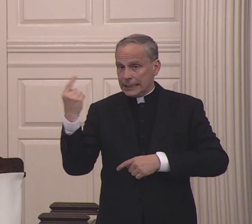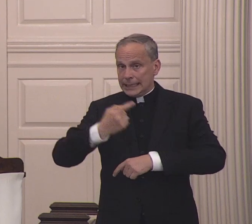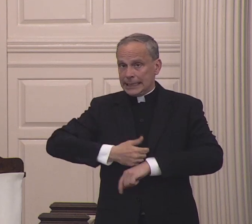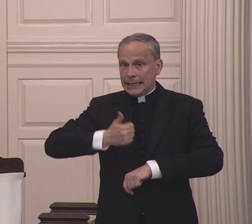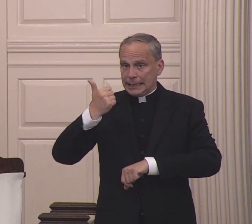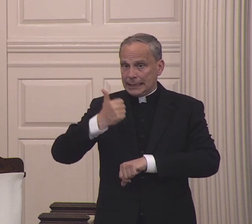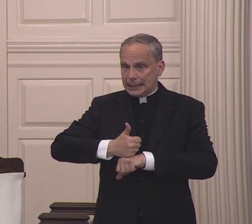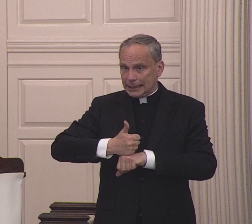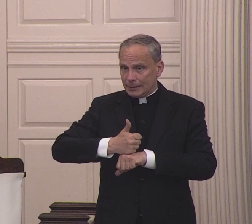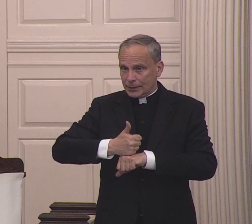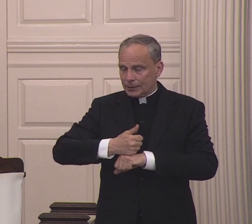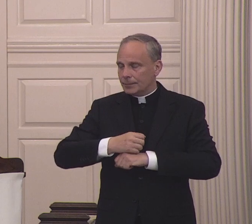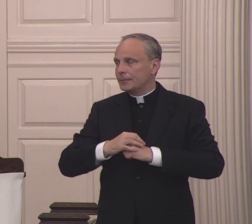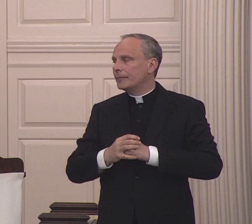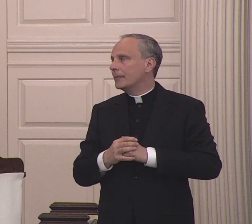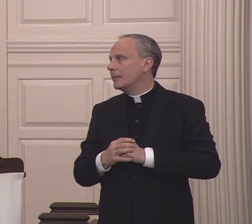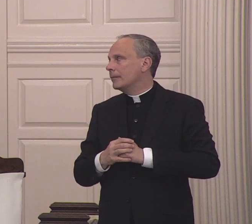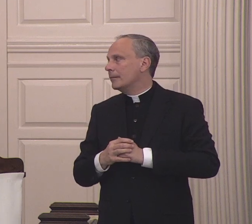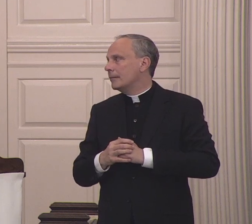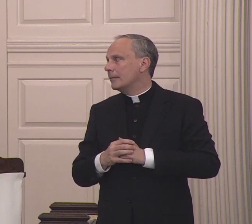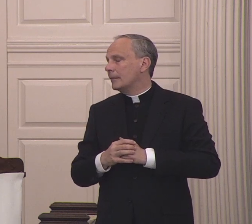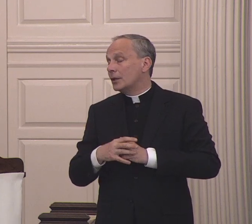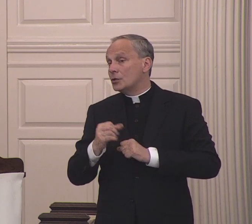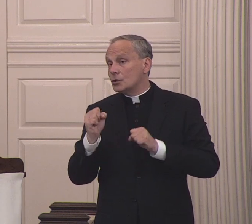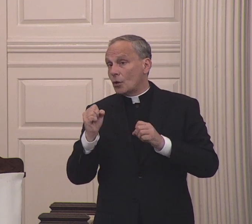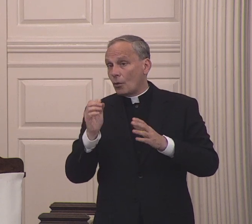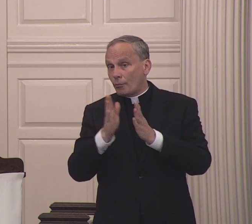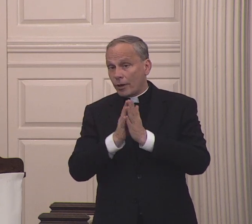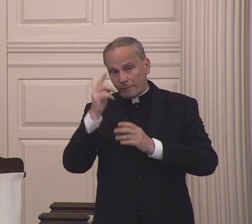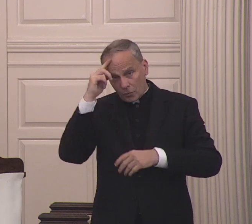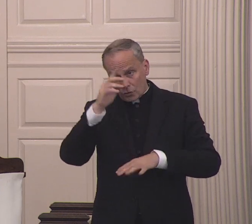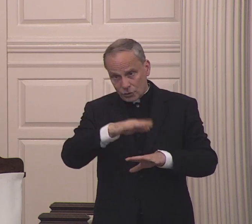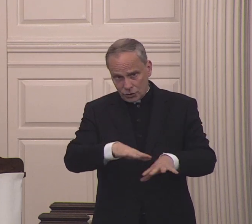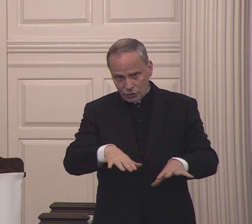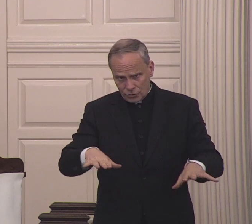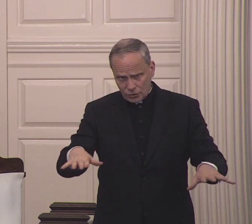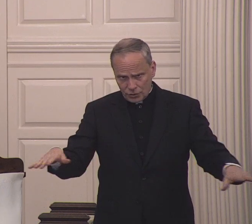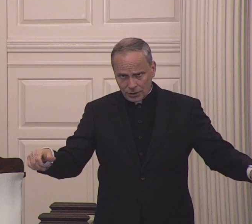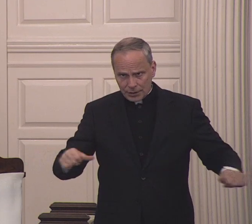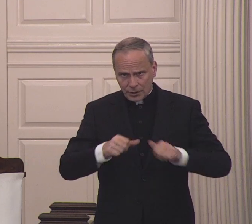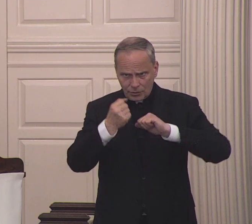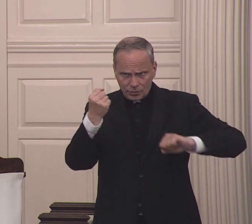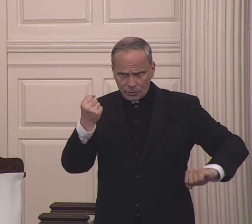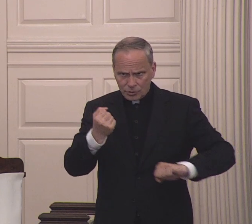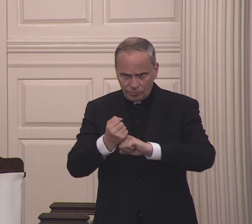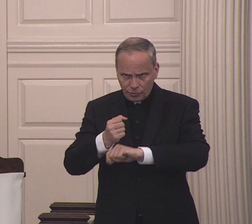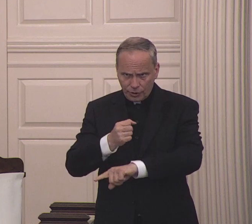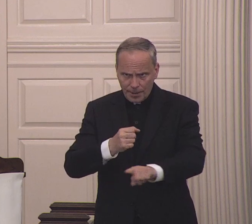been instituted. And so pray for the children and continue to support them.